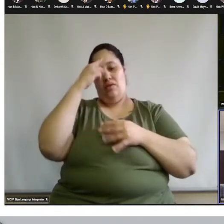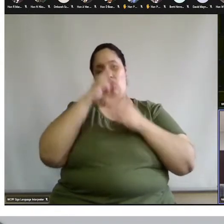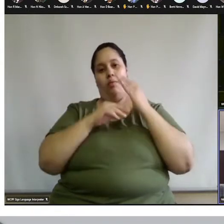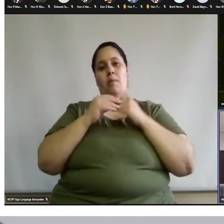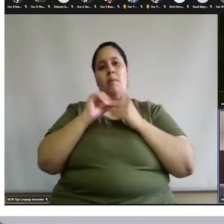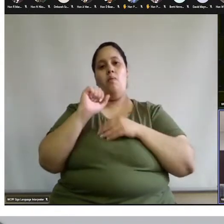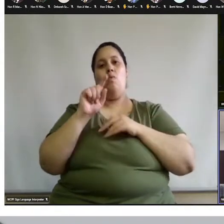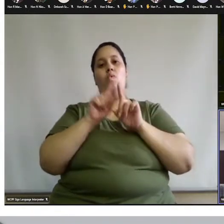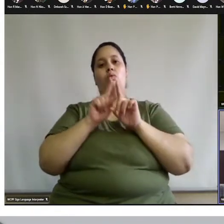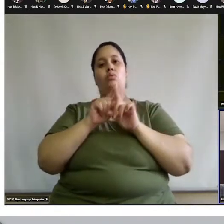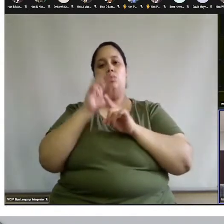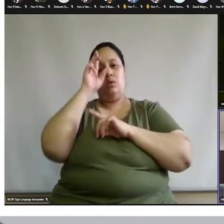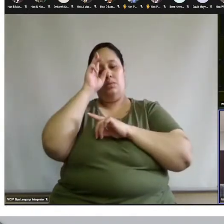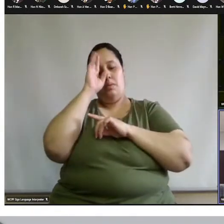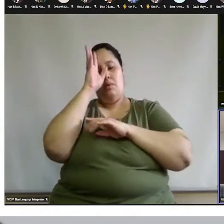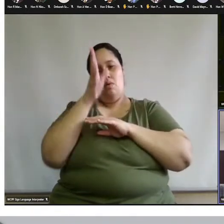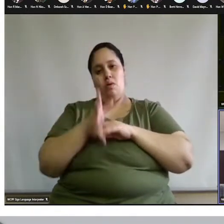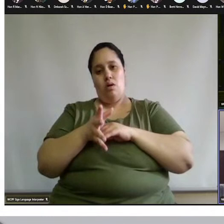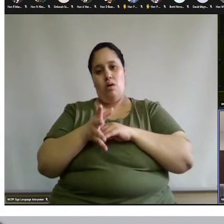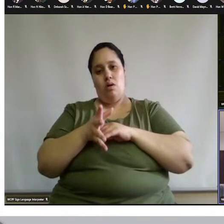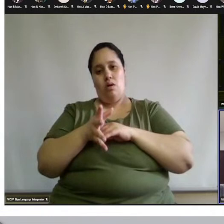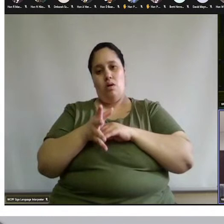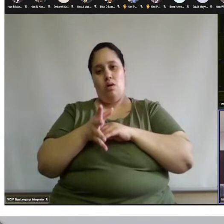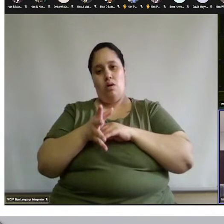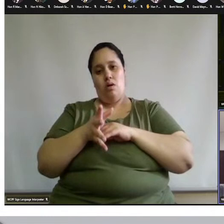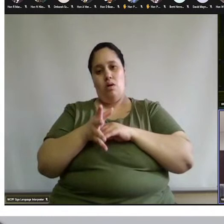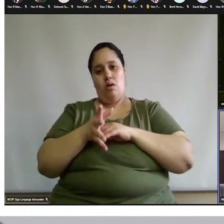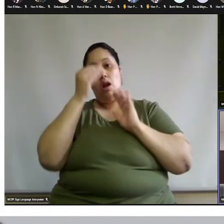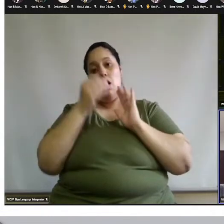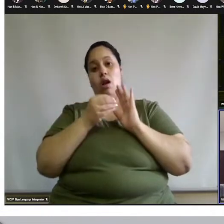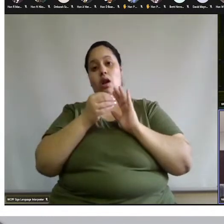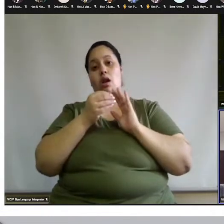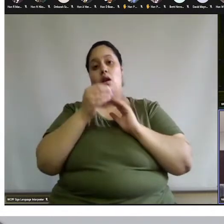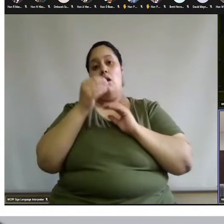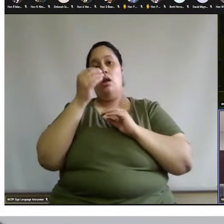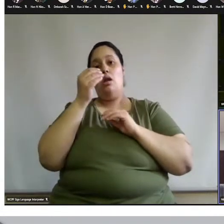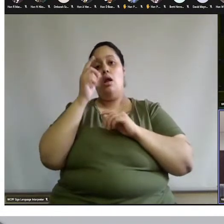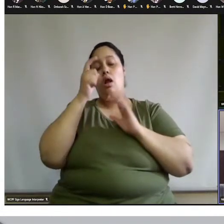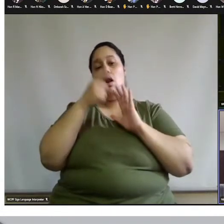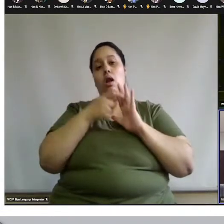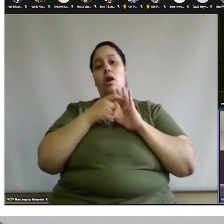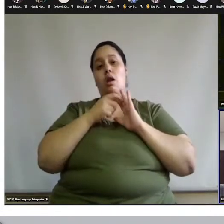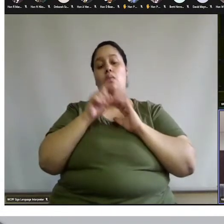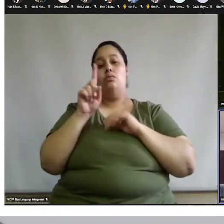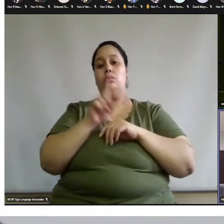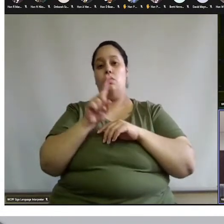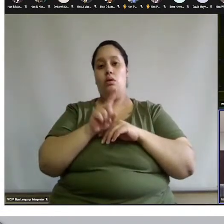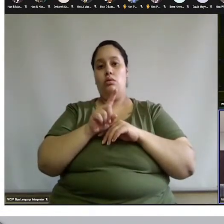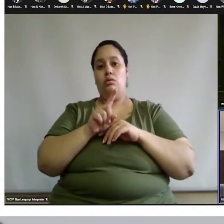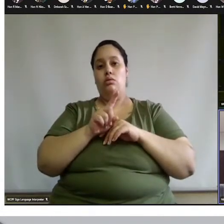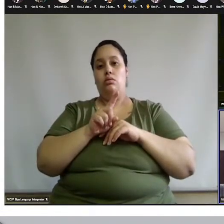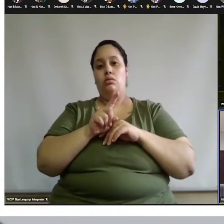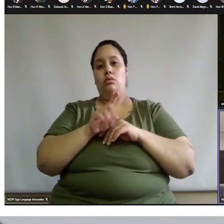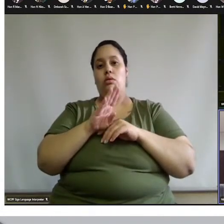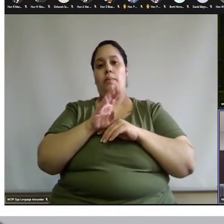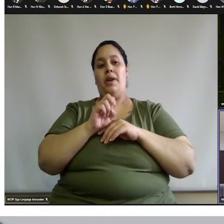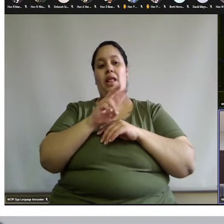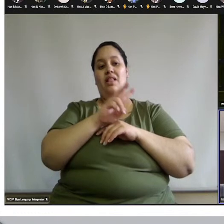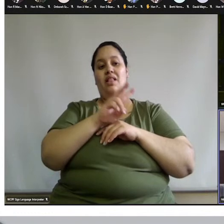also have noticed, because he's from that particular area there in the Breede Valley